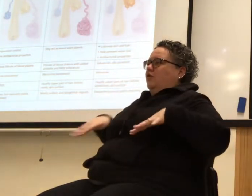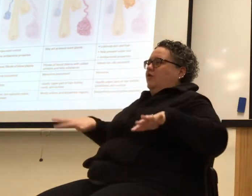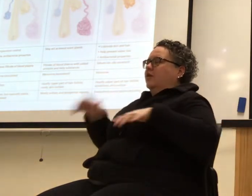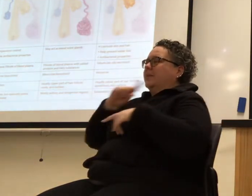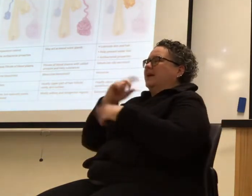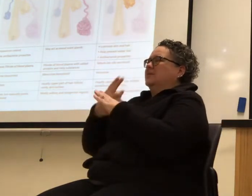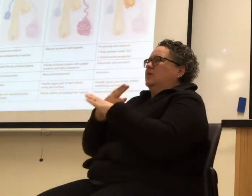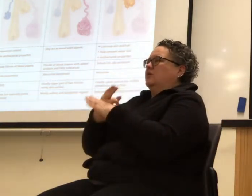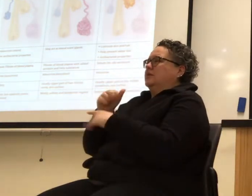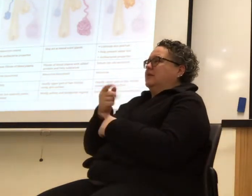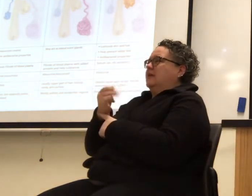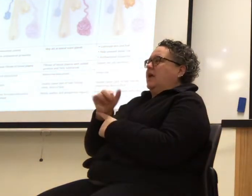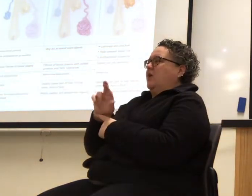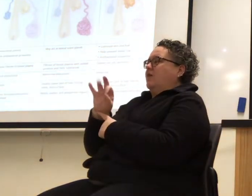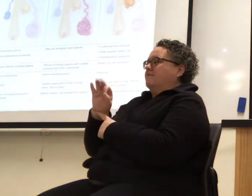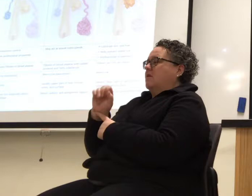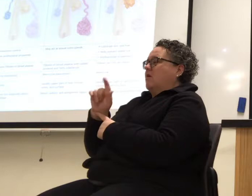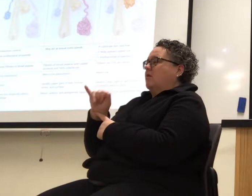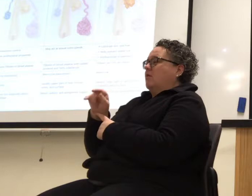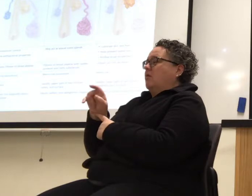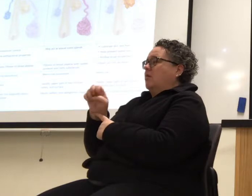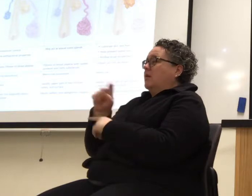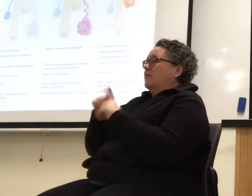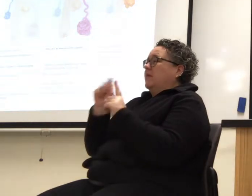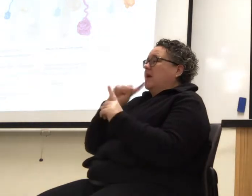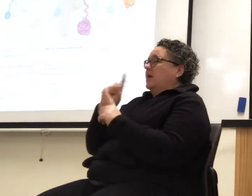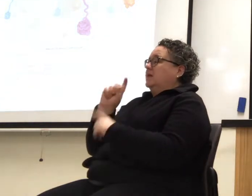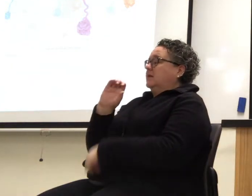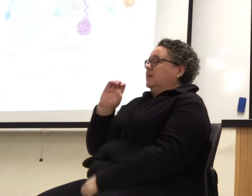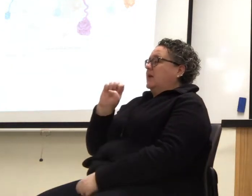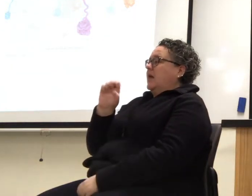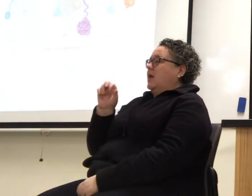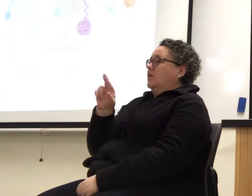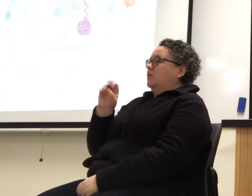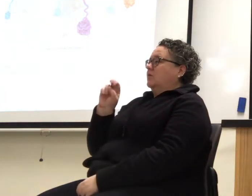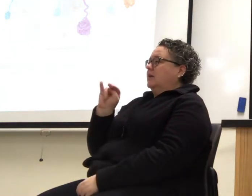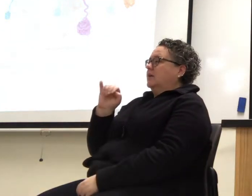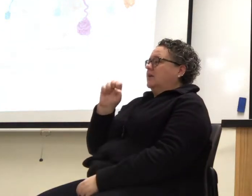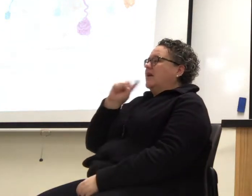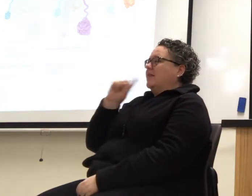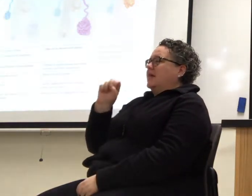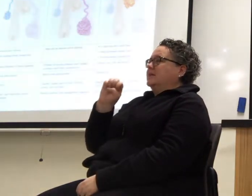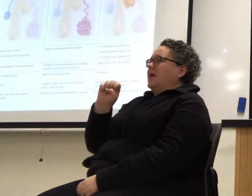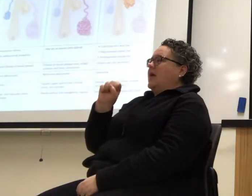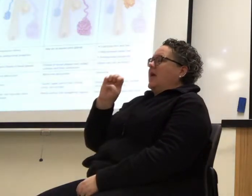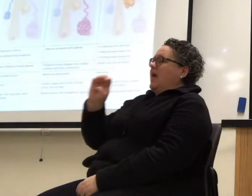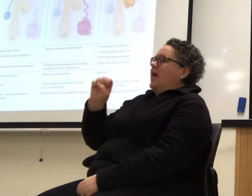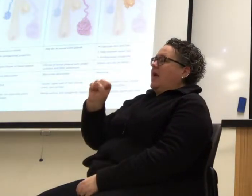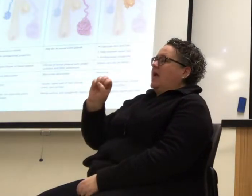hair follicle. But the eccrine gland, its mechanism of secretion is exocytosis.